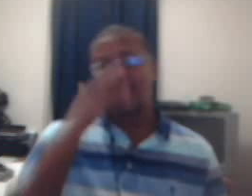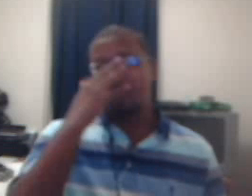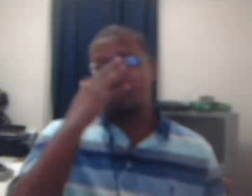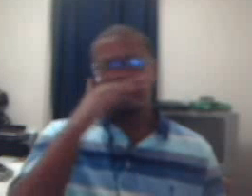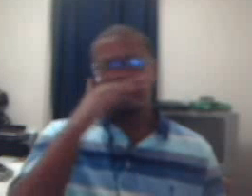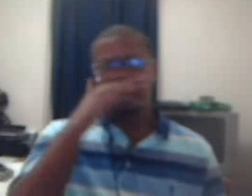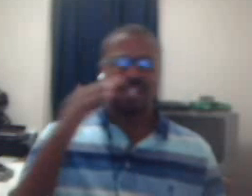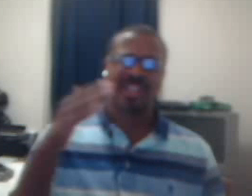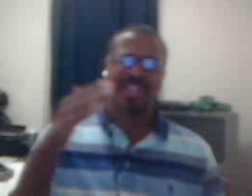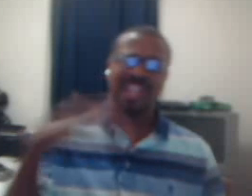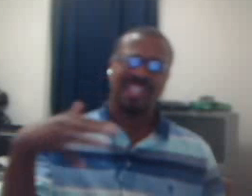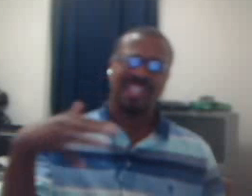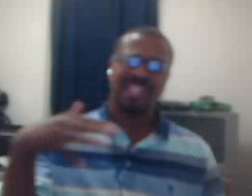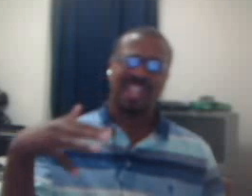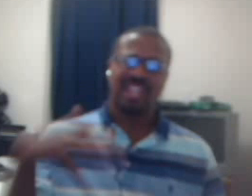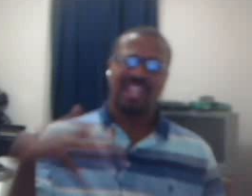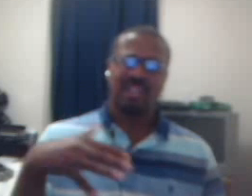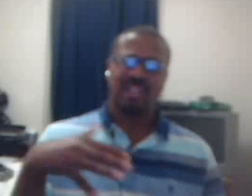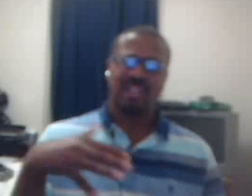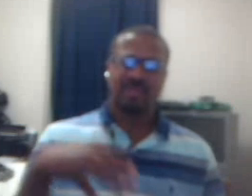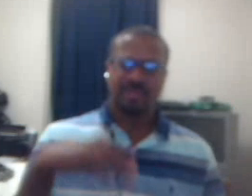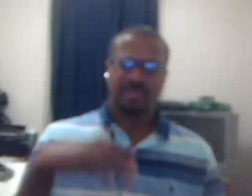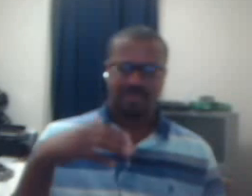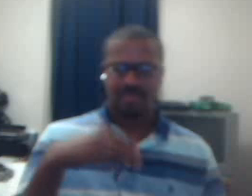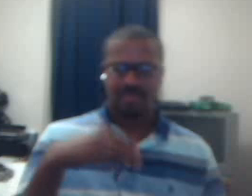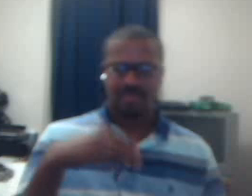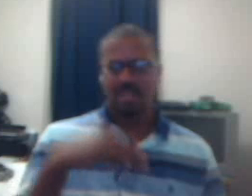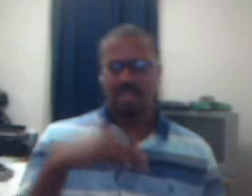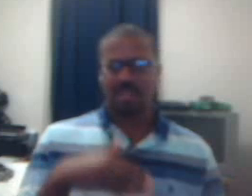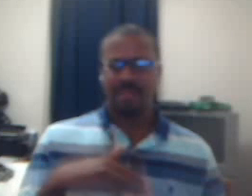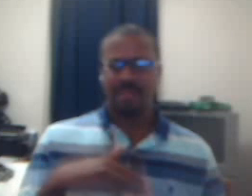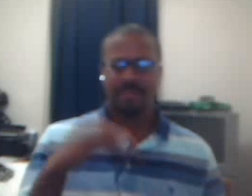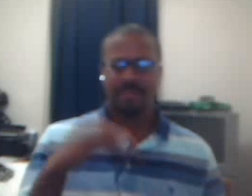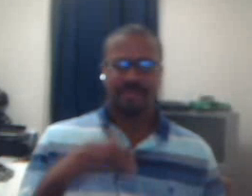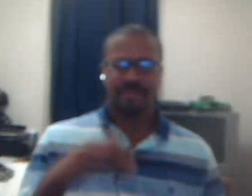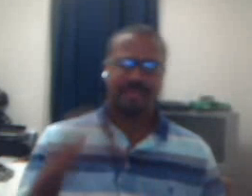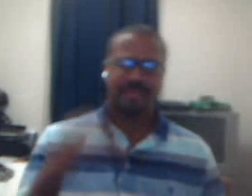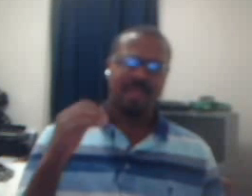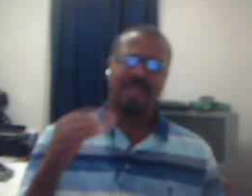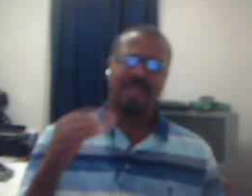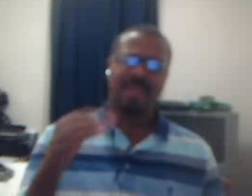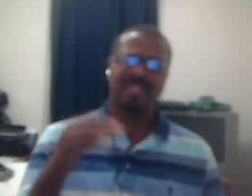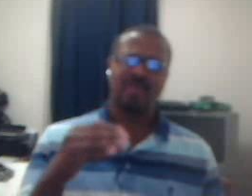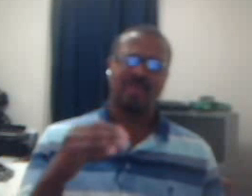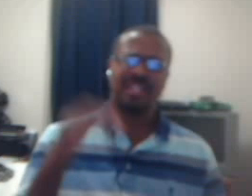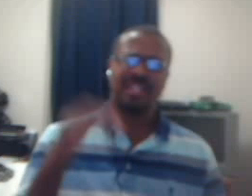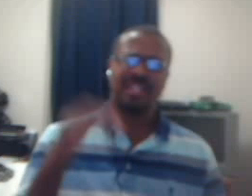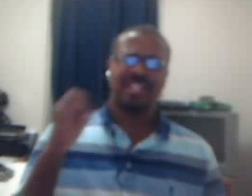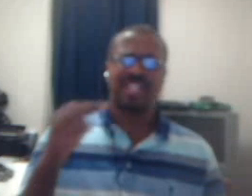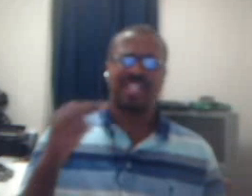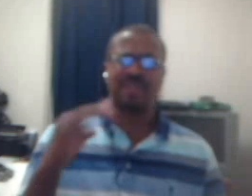mean, y'all gotta look into that, you know. Excuse me. Maybe some woman ticked him